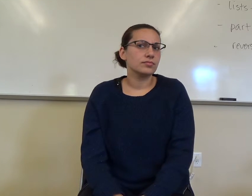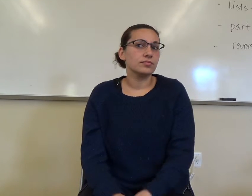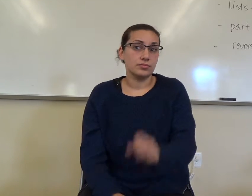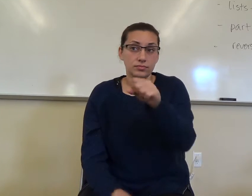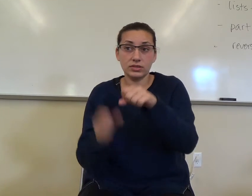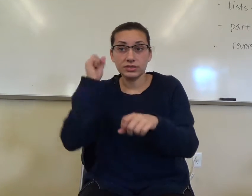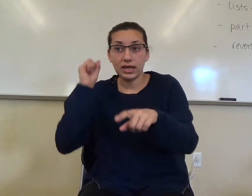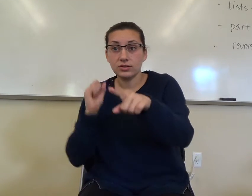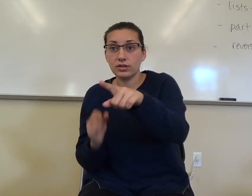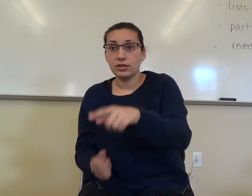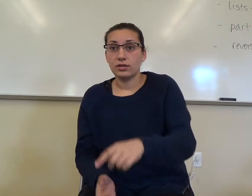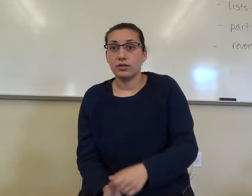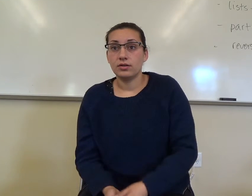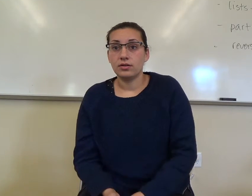Sandra?